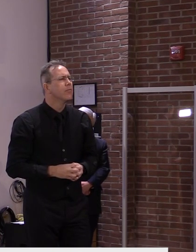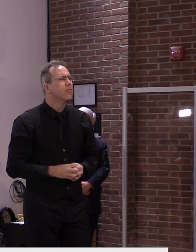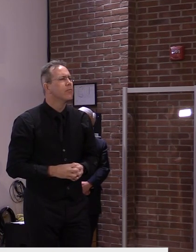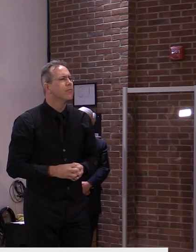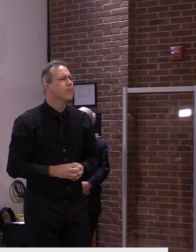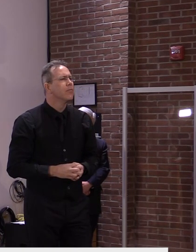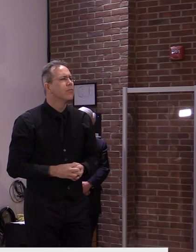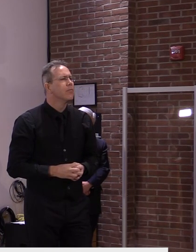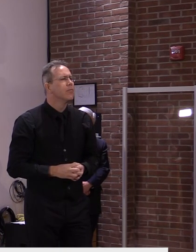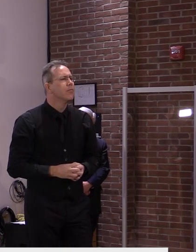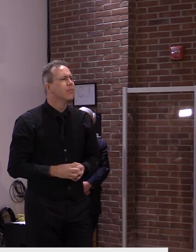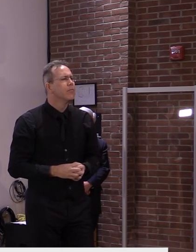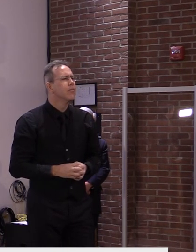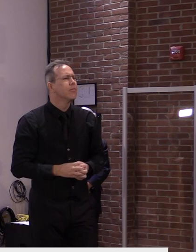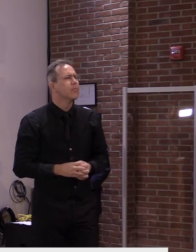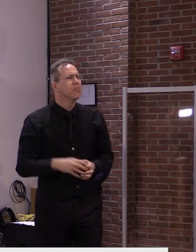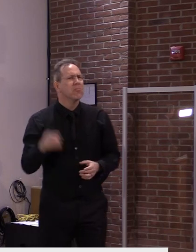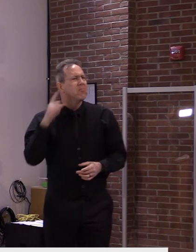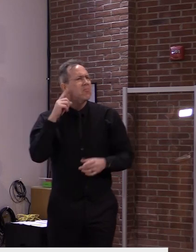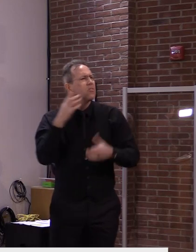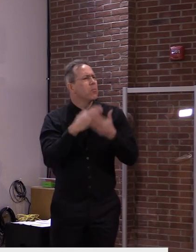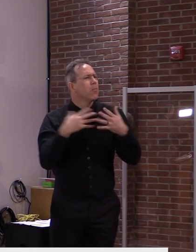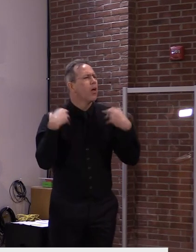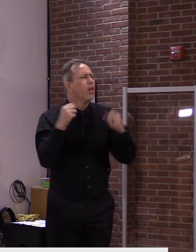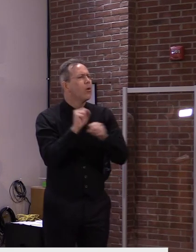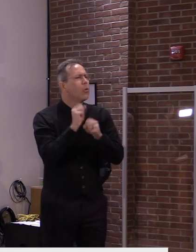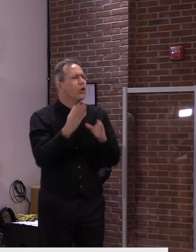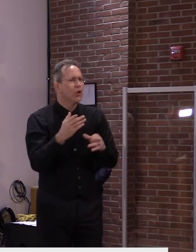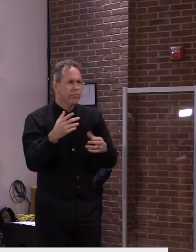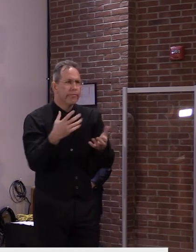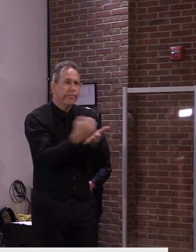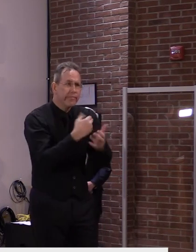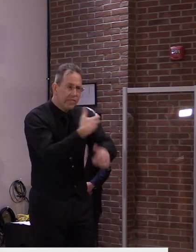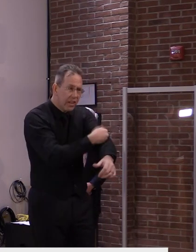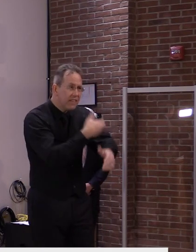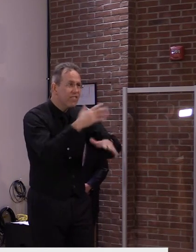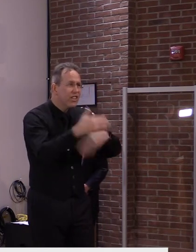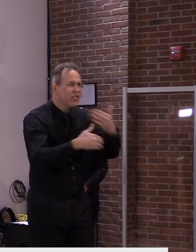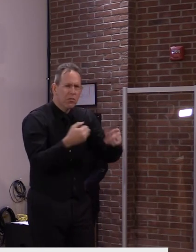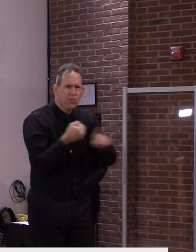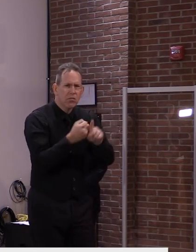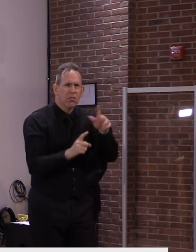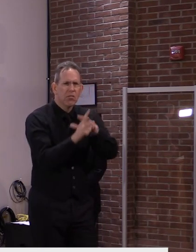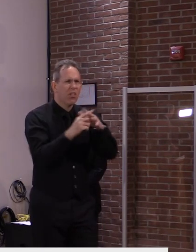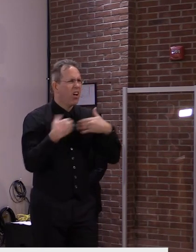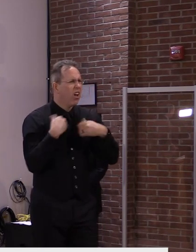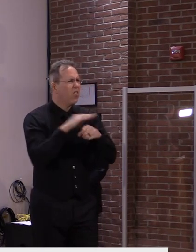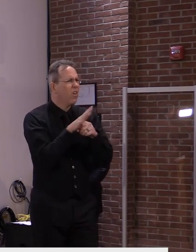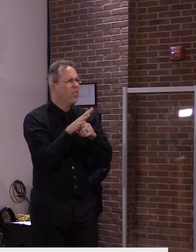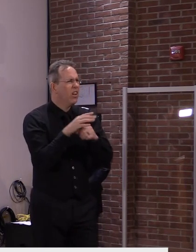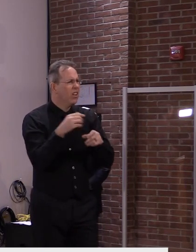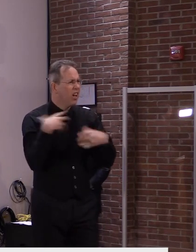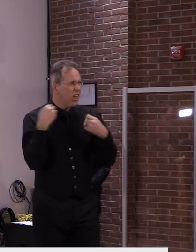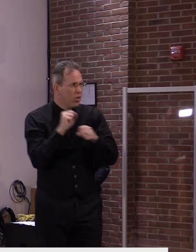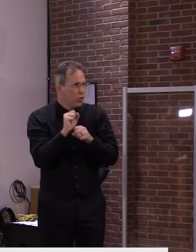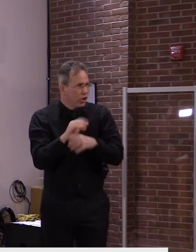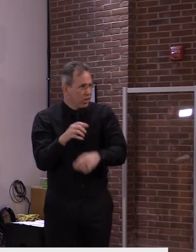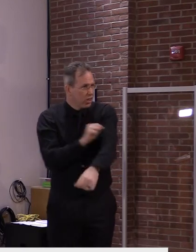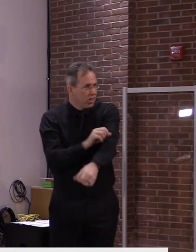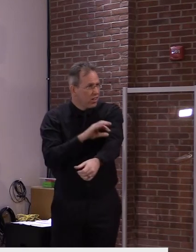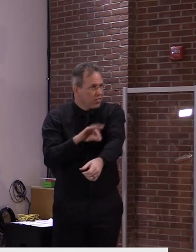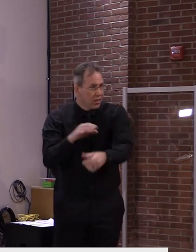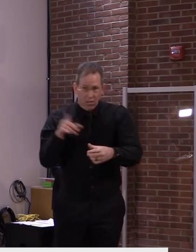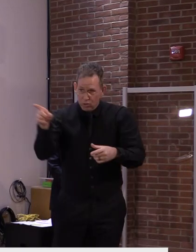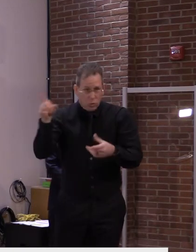Dr. Levine, is the state correlating data between vaccinated people, those that are testing positive, to try to track how many